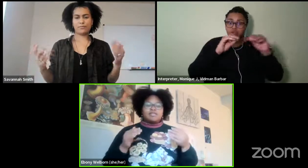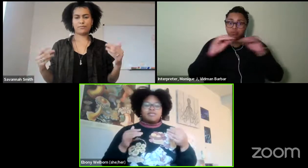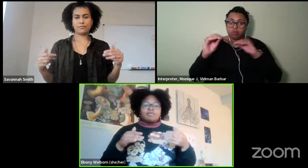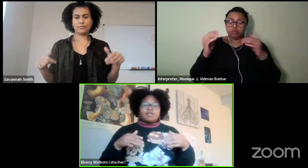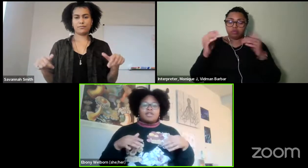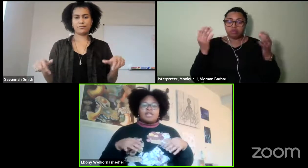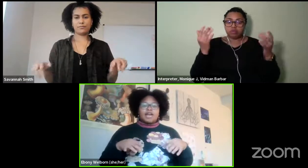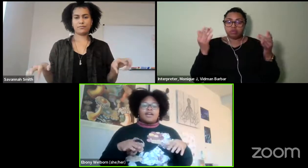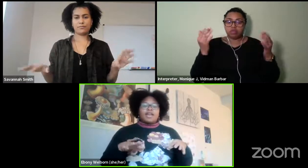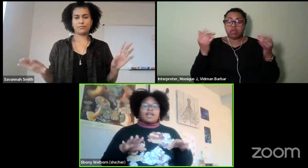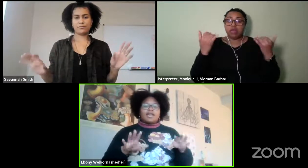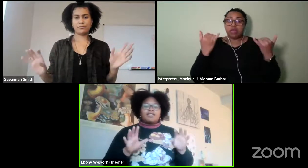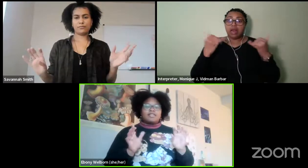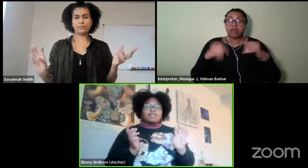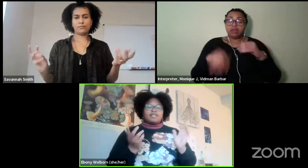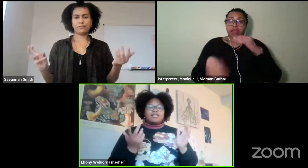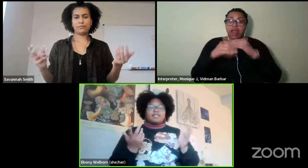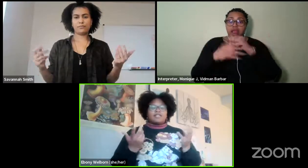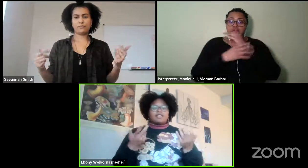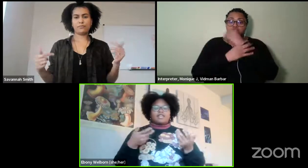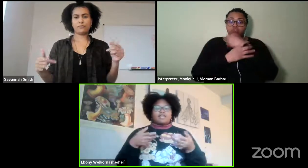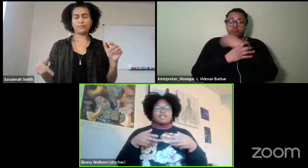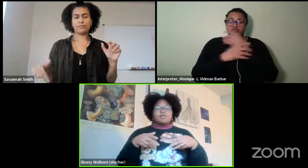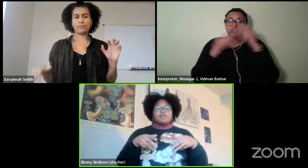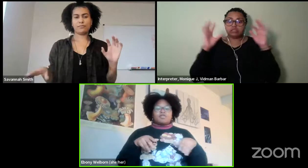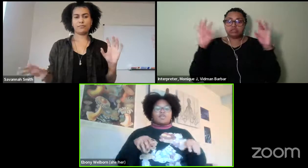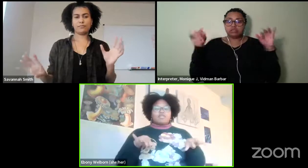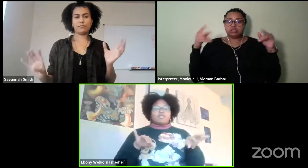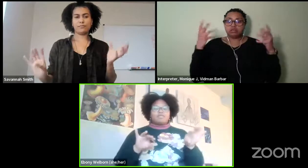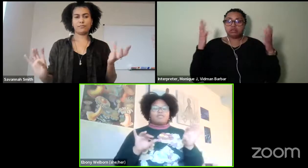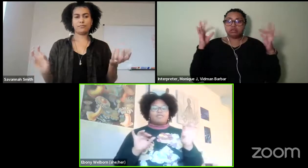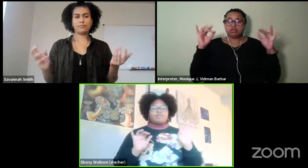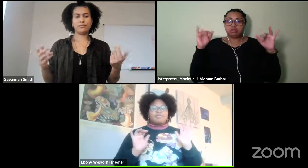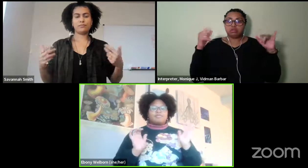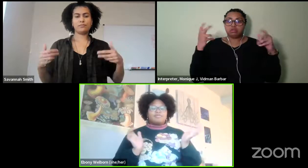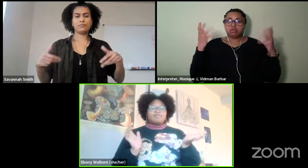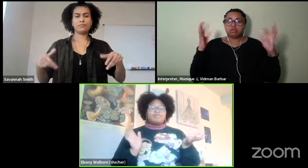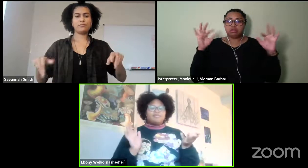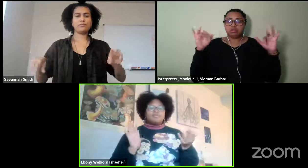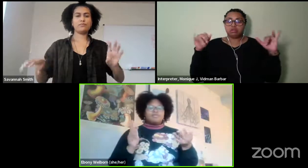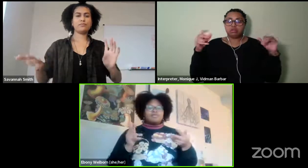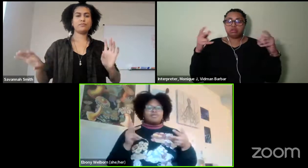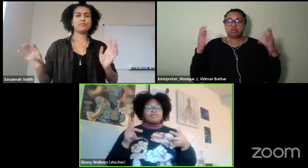wrist, your entire hand. Go ahead and let them move around.